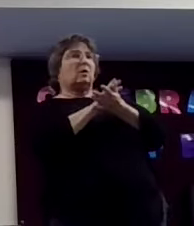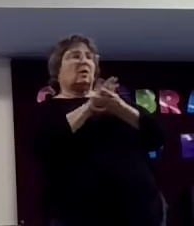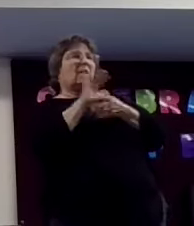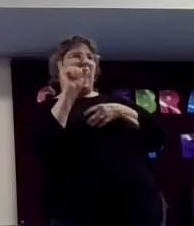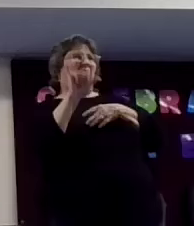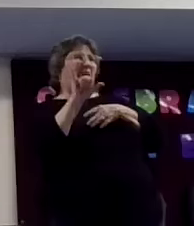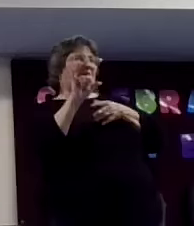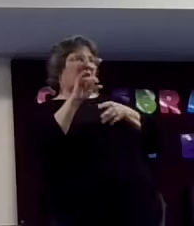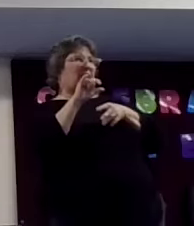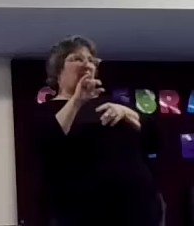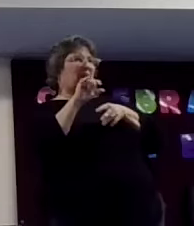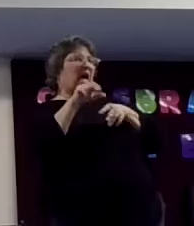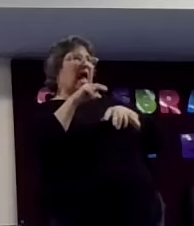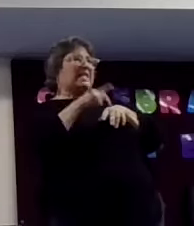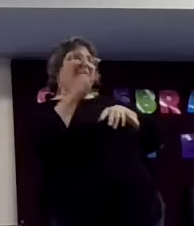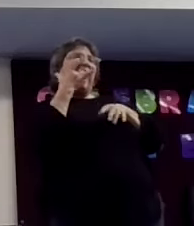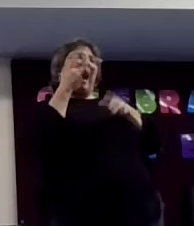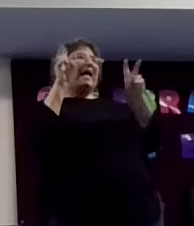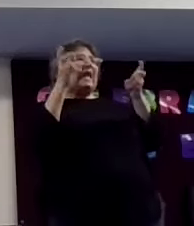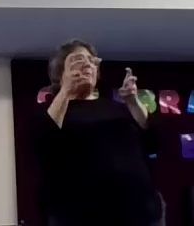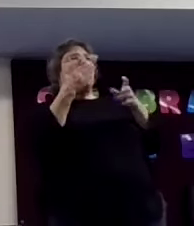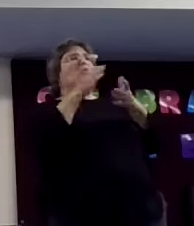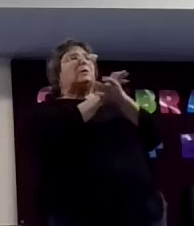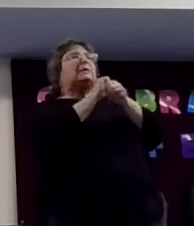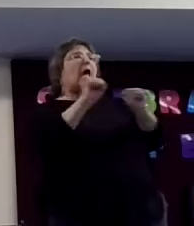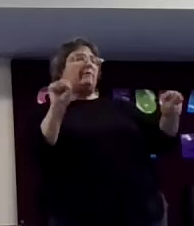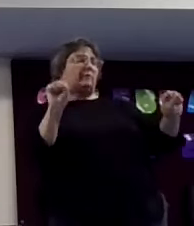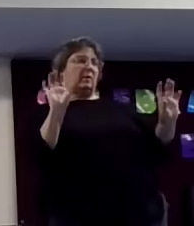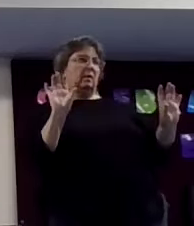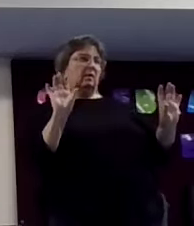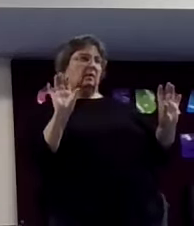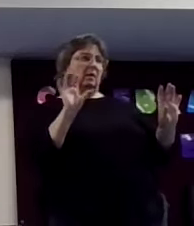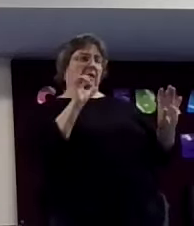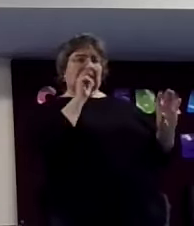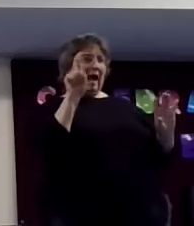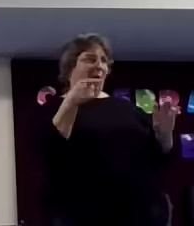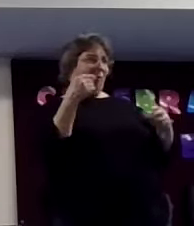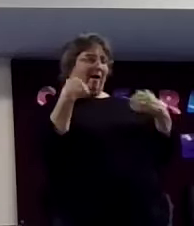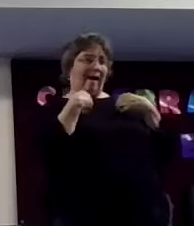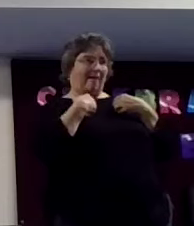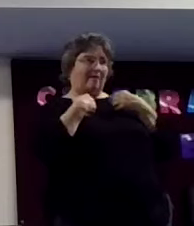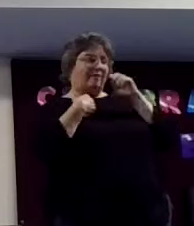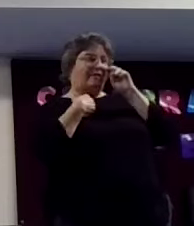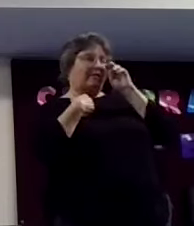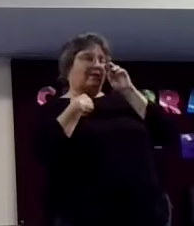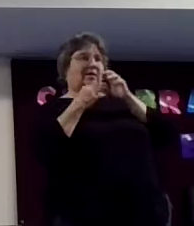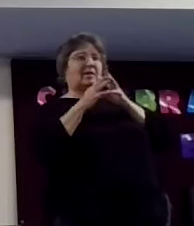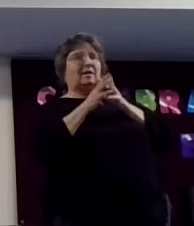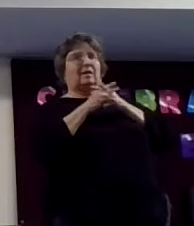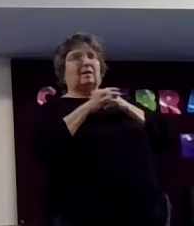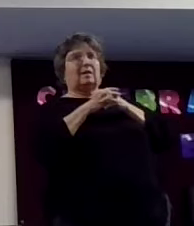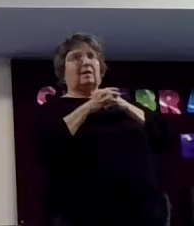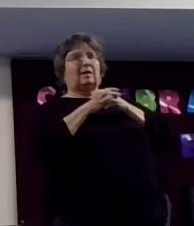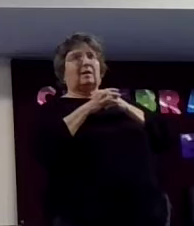is it's a national hot topic issue about school safety. I mean, you not just have the